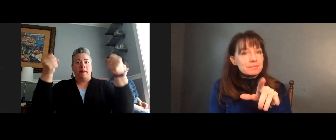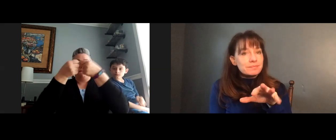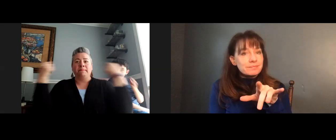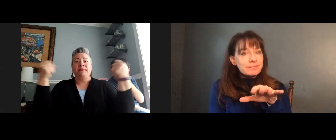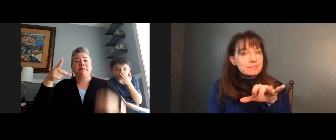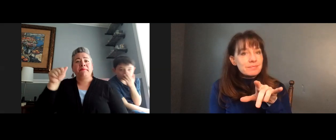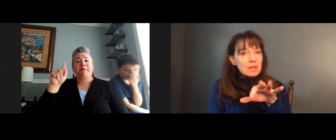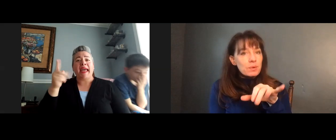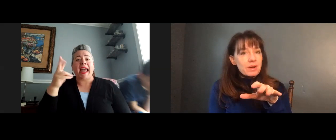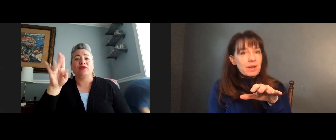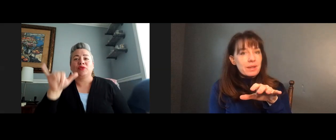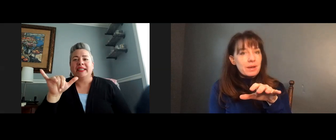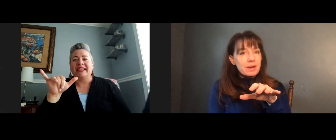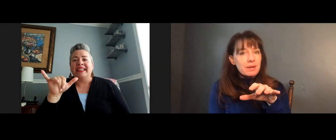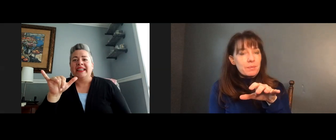um